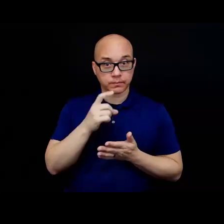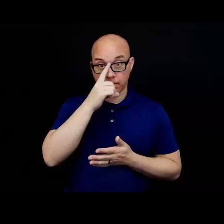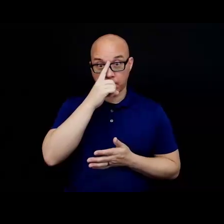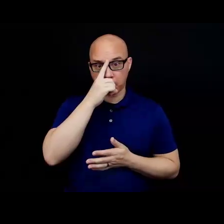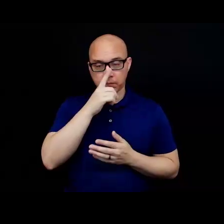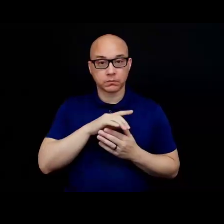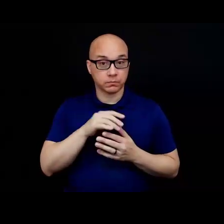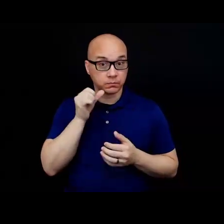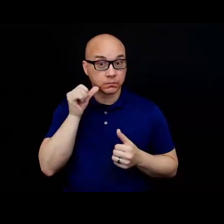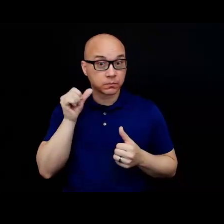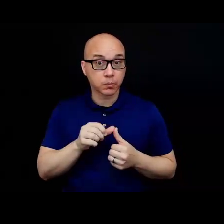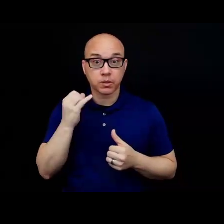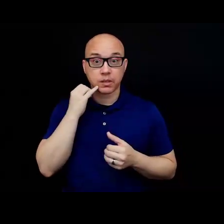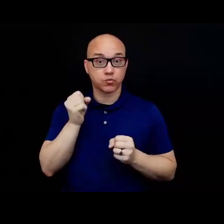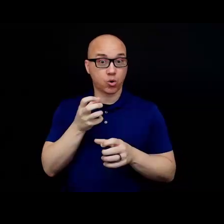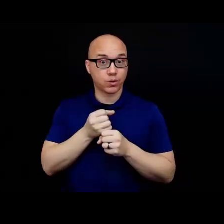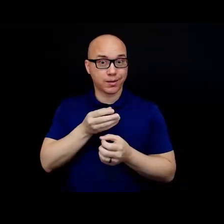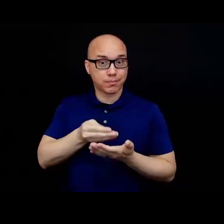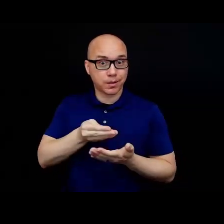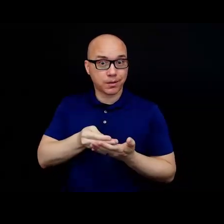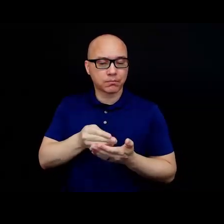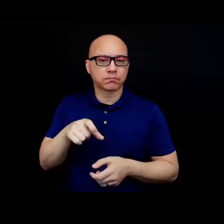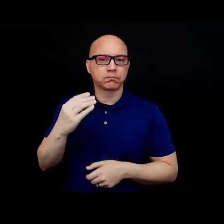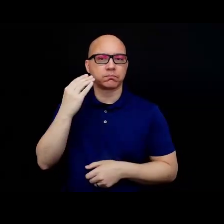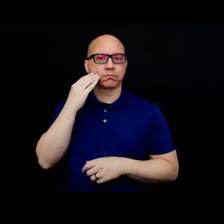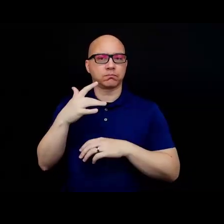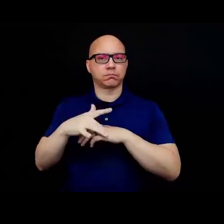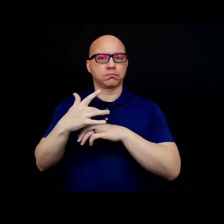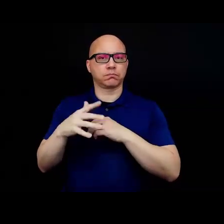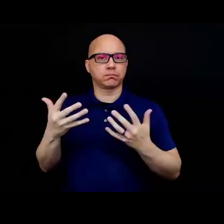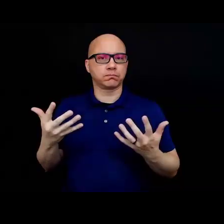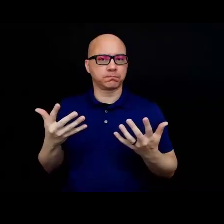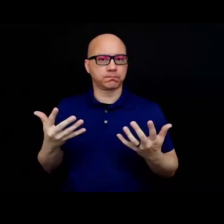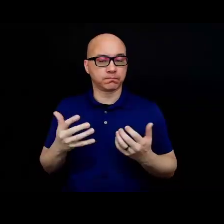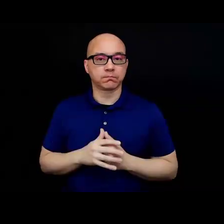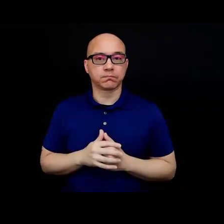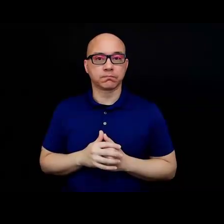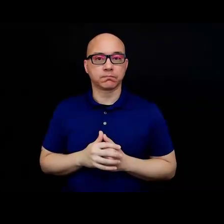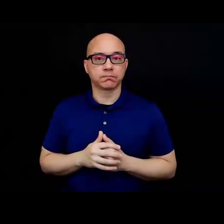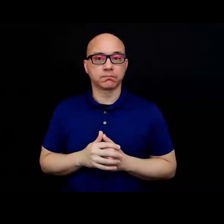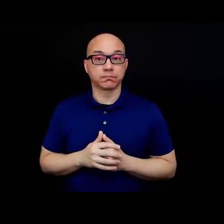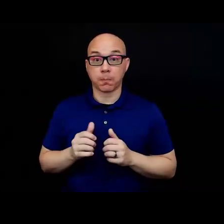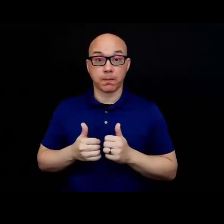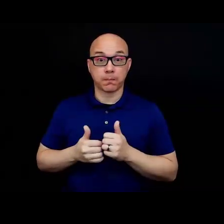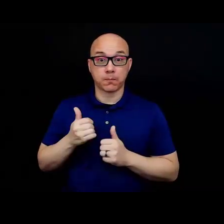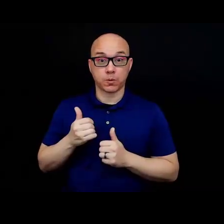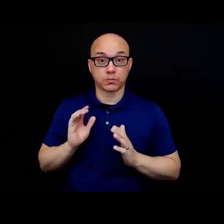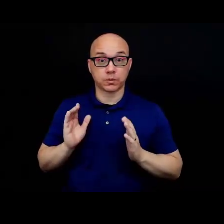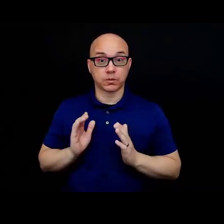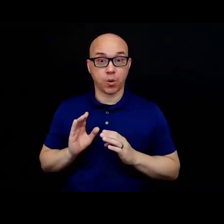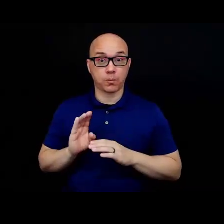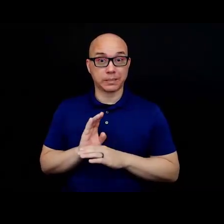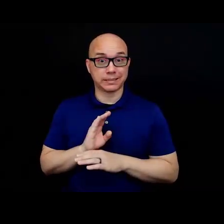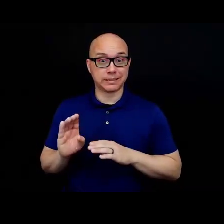need to know what's out there. Most small businesses don't know that banks have an appetite